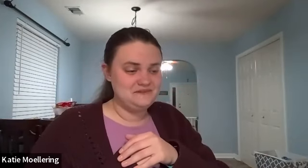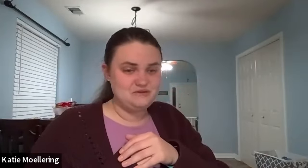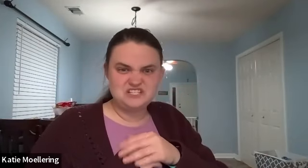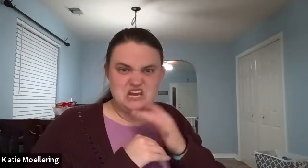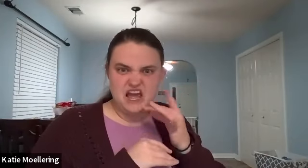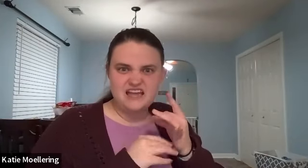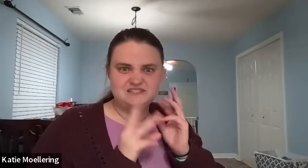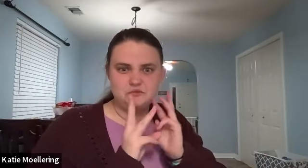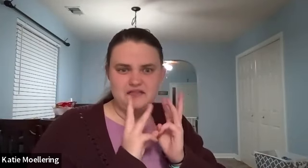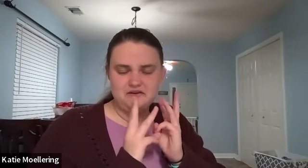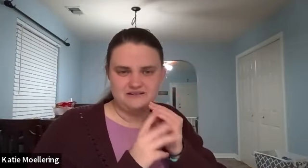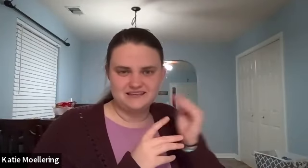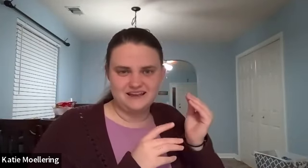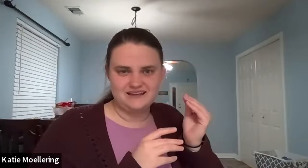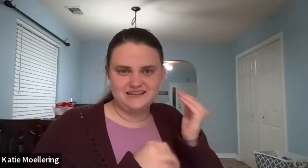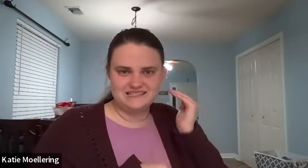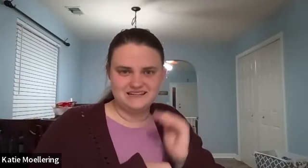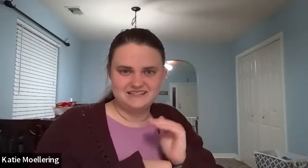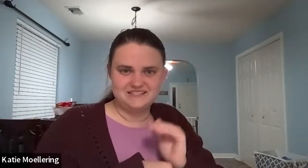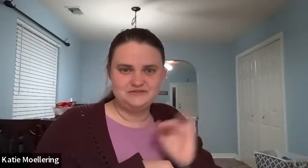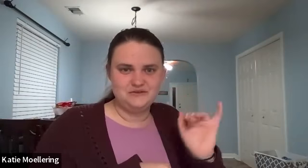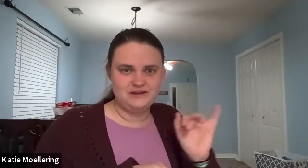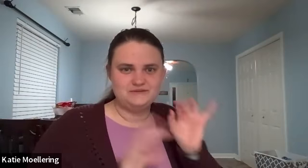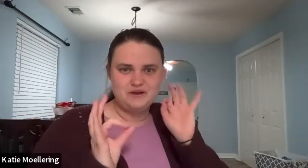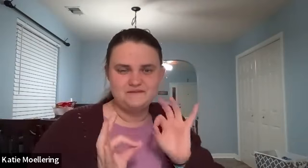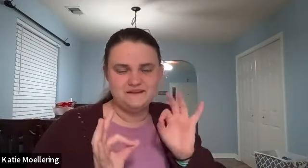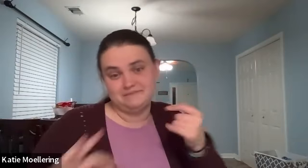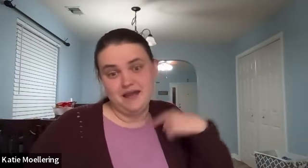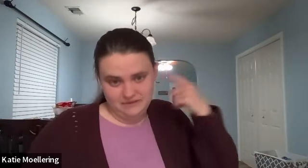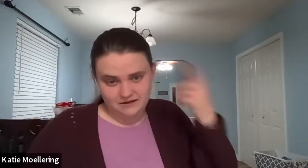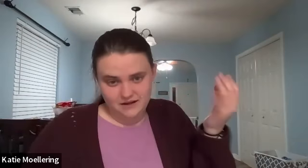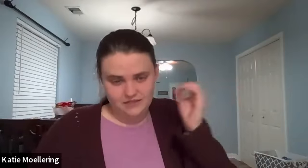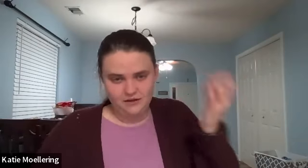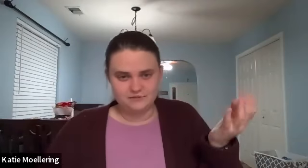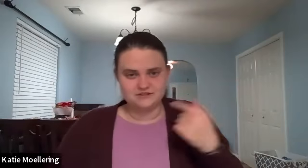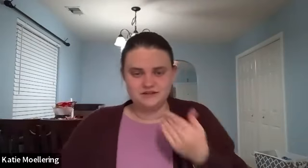It was such a nice weather outside last night too. It was perfect in my opinion. I thought it was good.